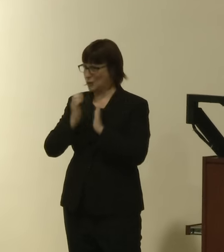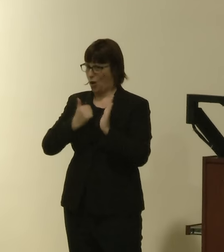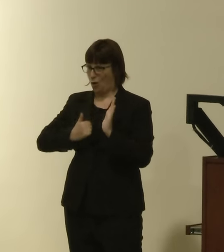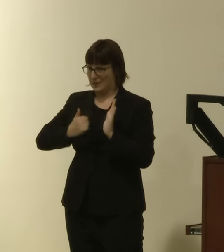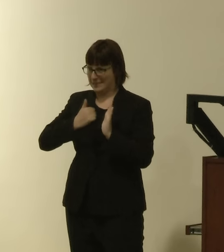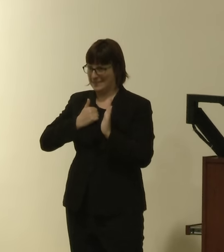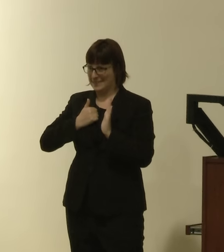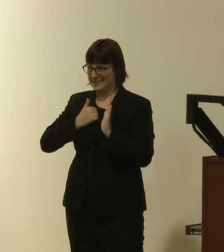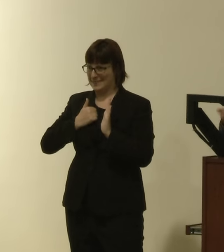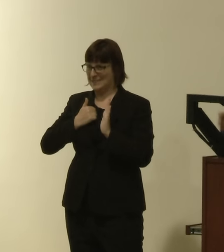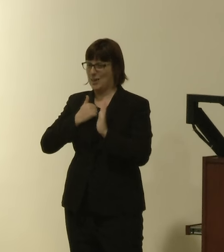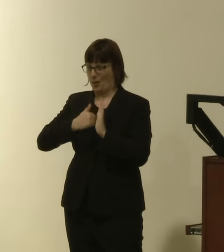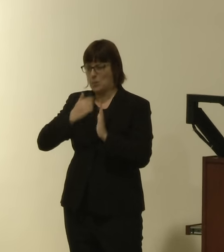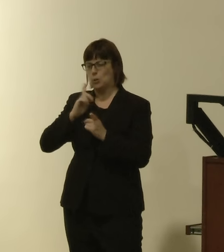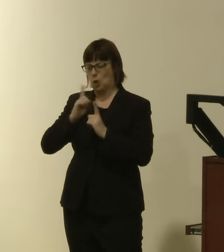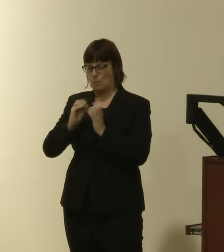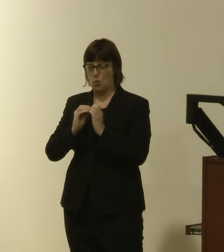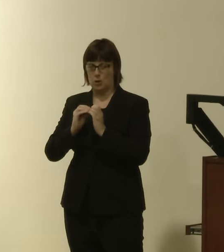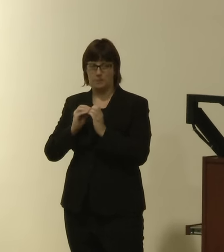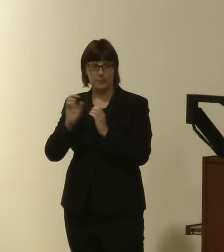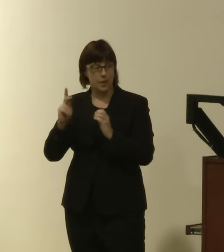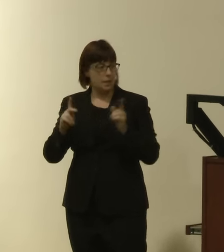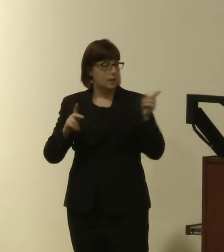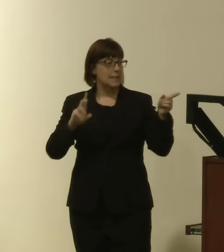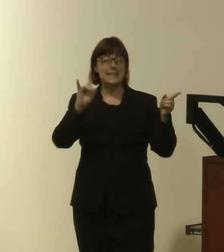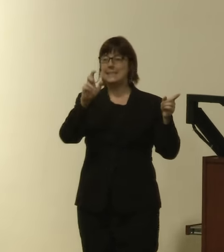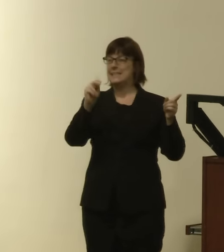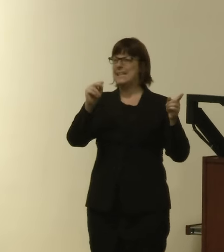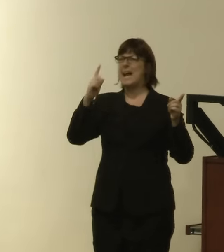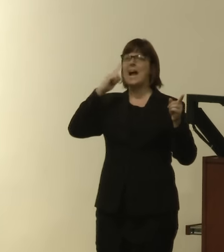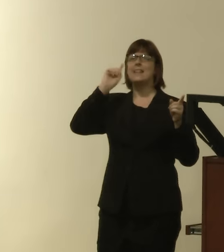Sorry. Okay, and we'll talk more.